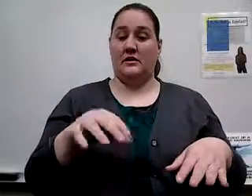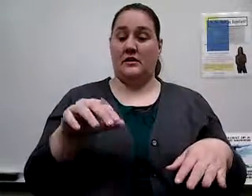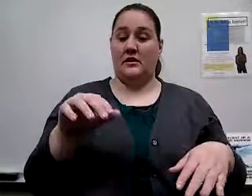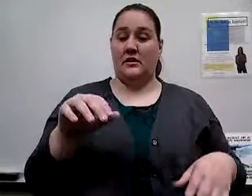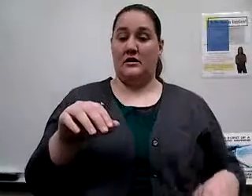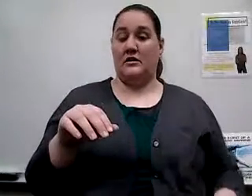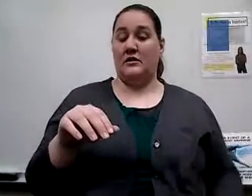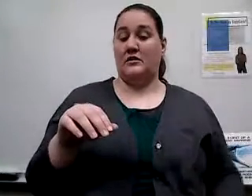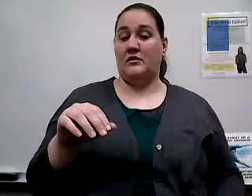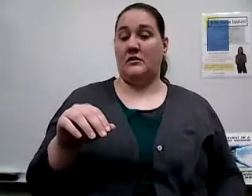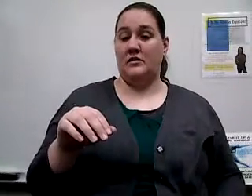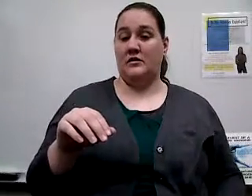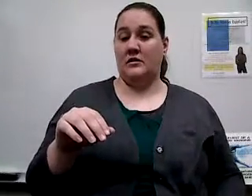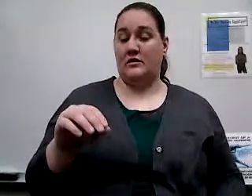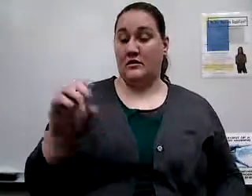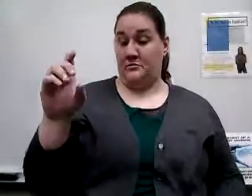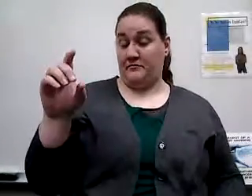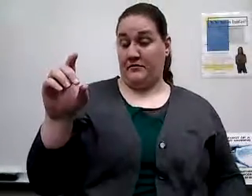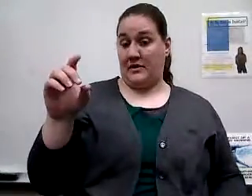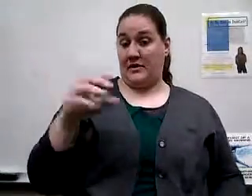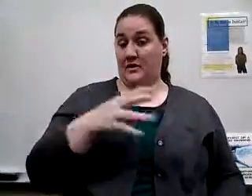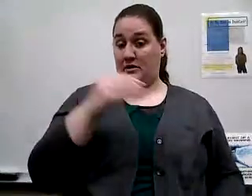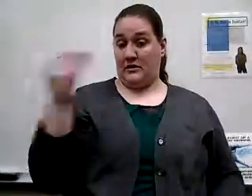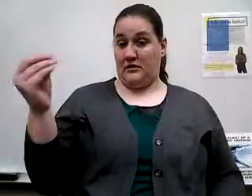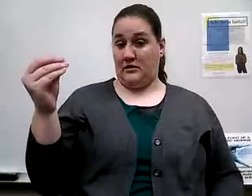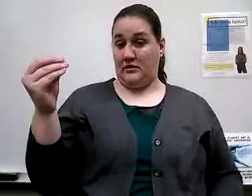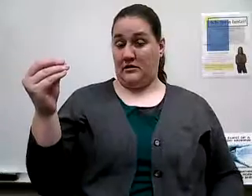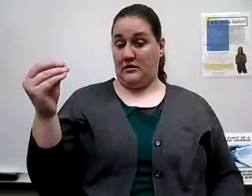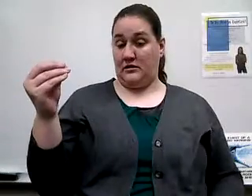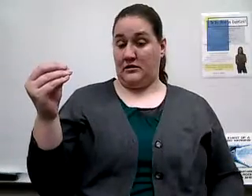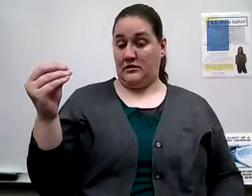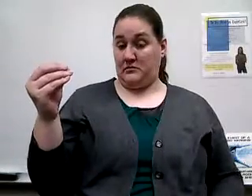as evaporation goes? Somebody remember? Danny?